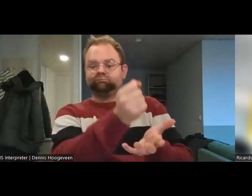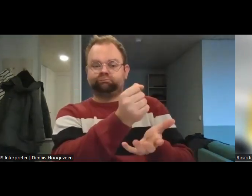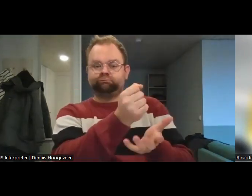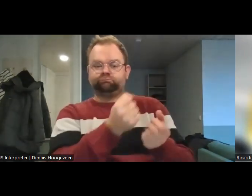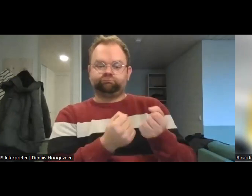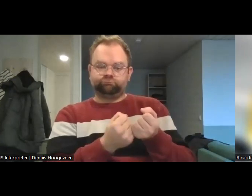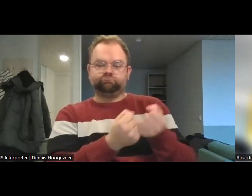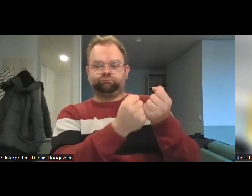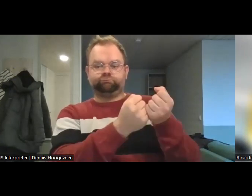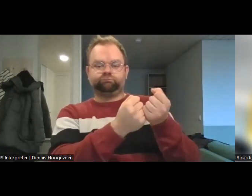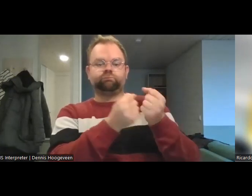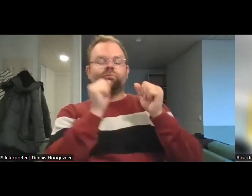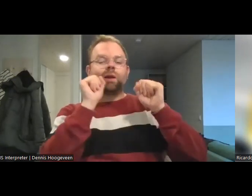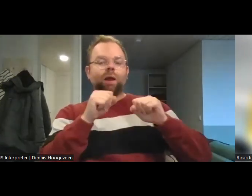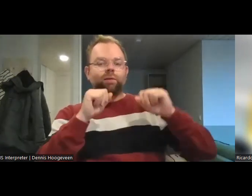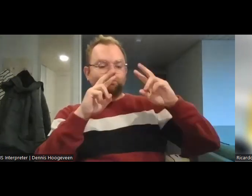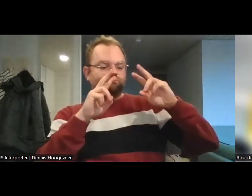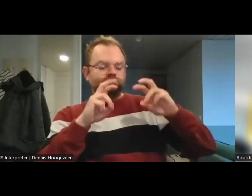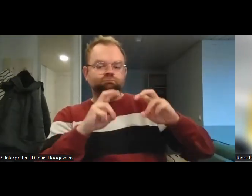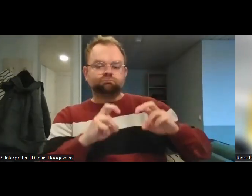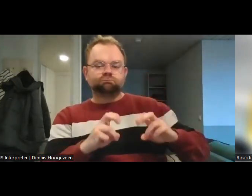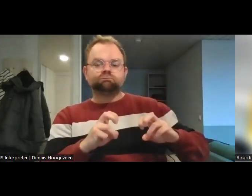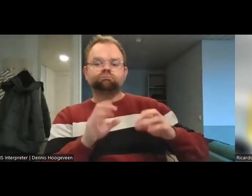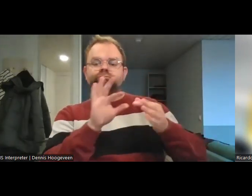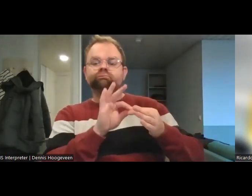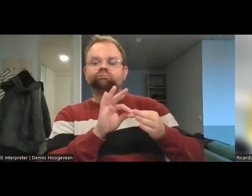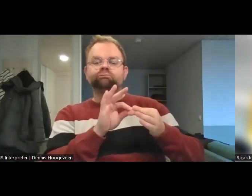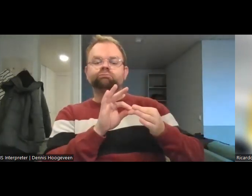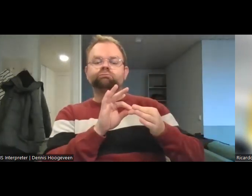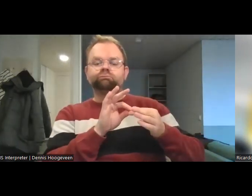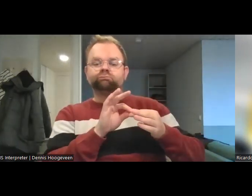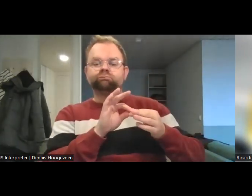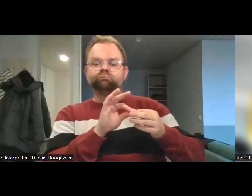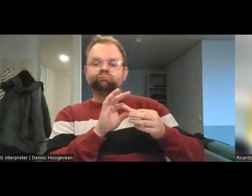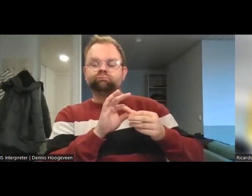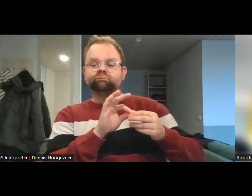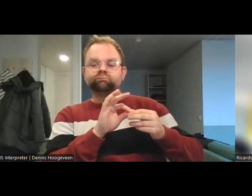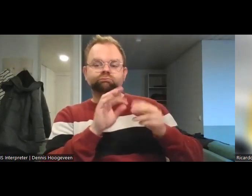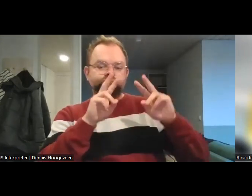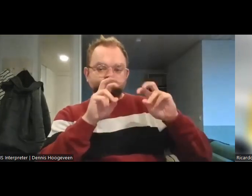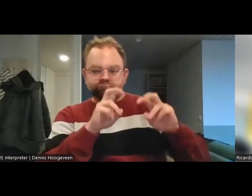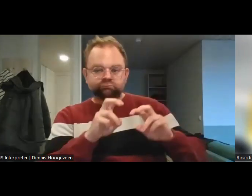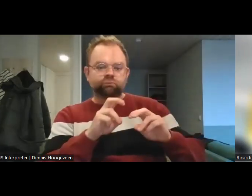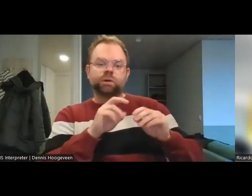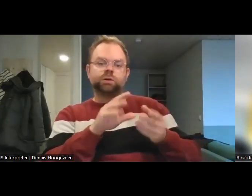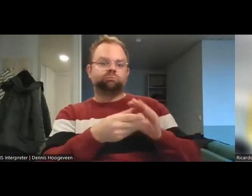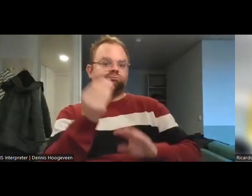Union of Persons with Disabilities. I will take a note for that as well.